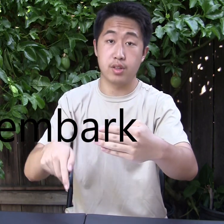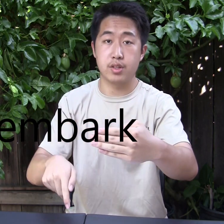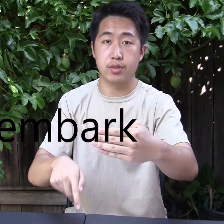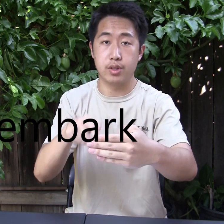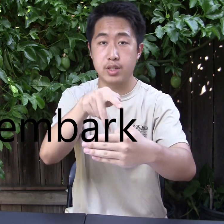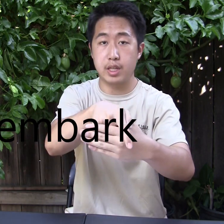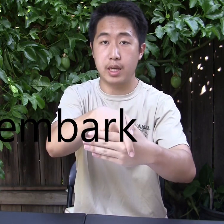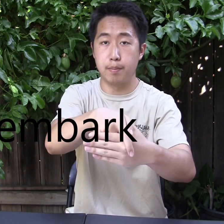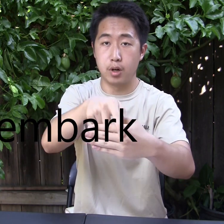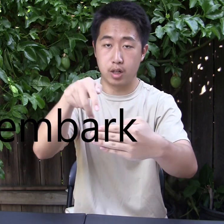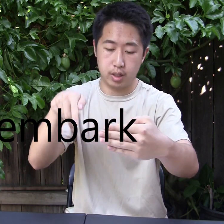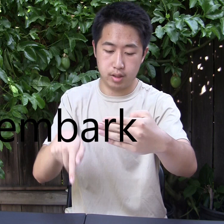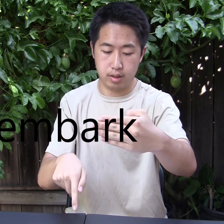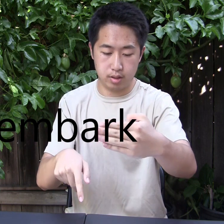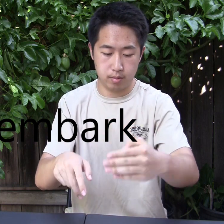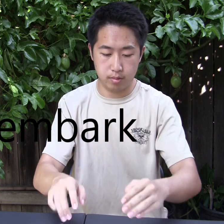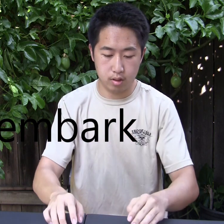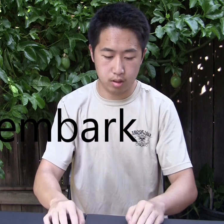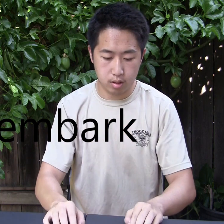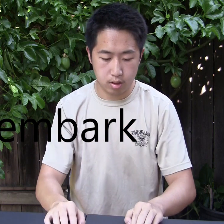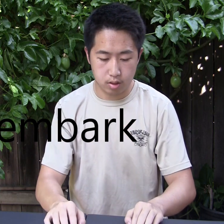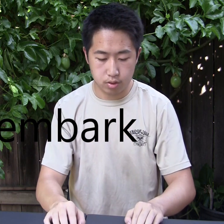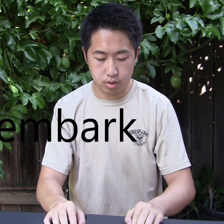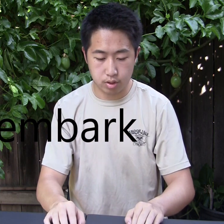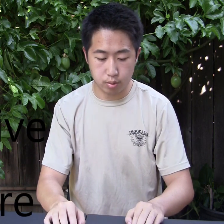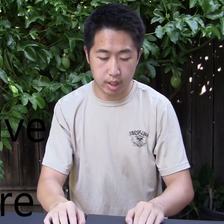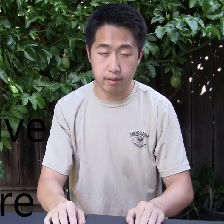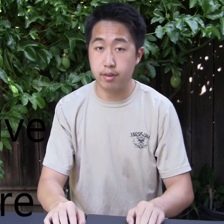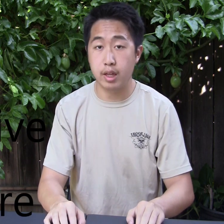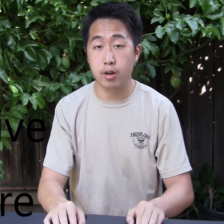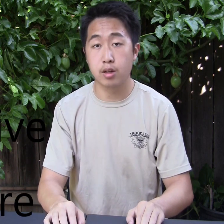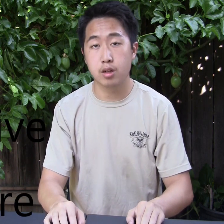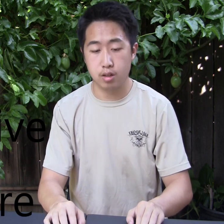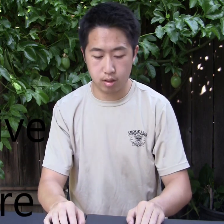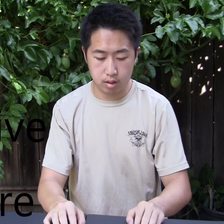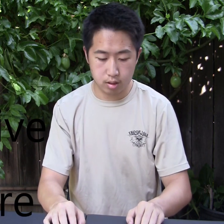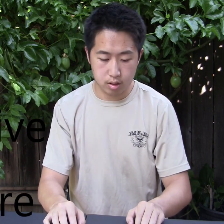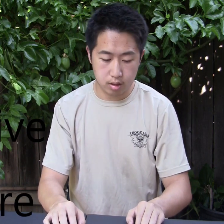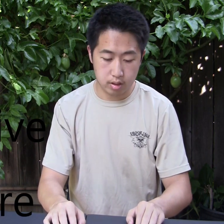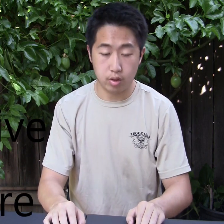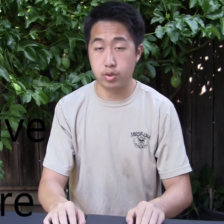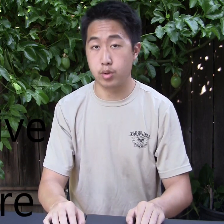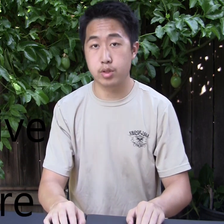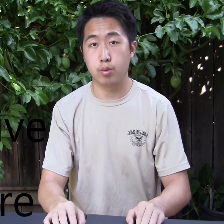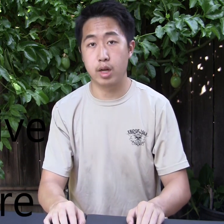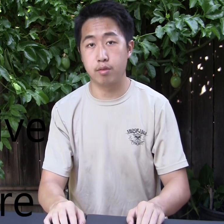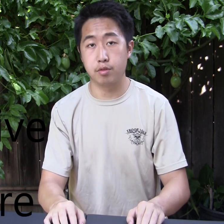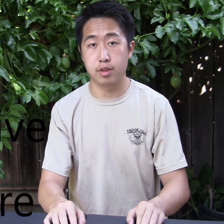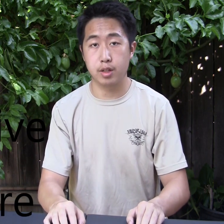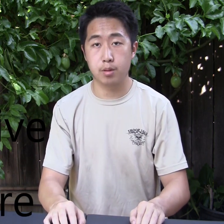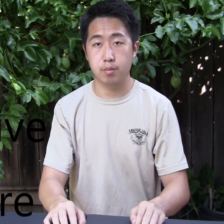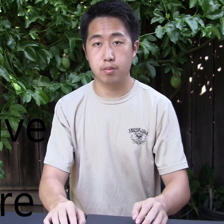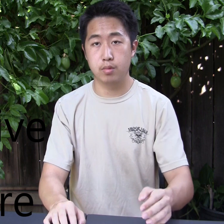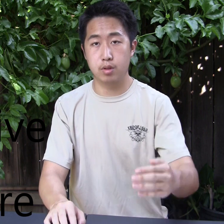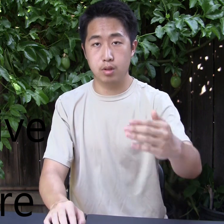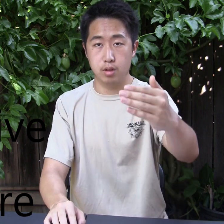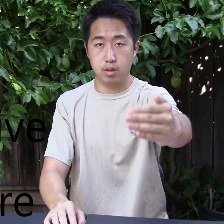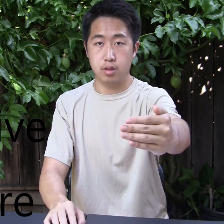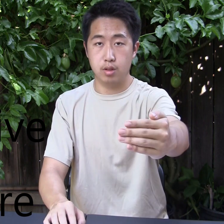is to disembark. To arrive there, telling someone to arrive over there.